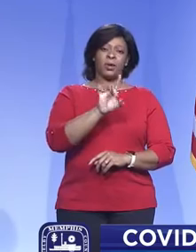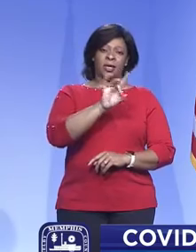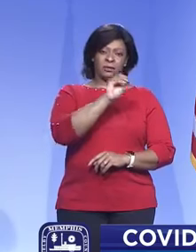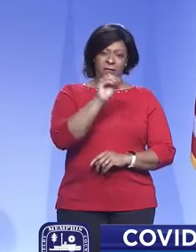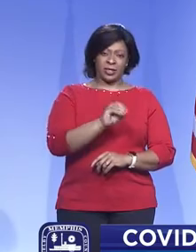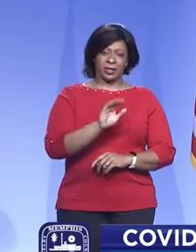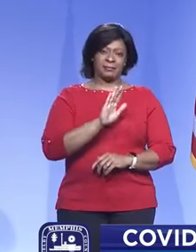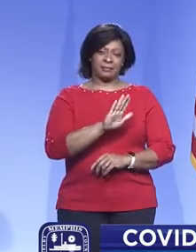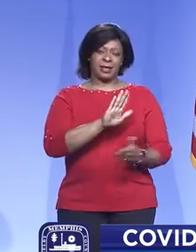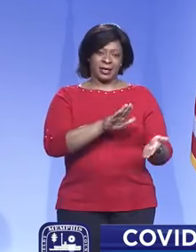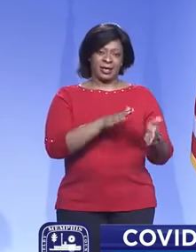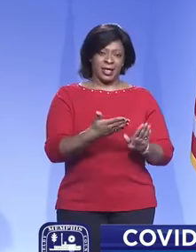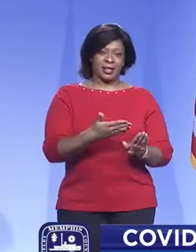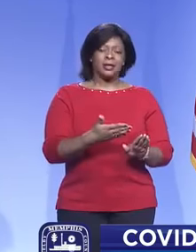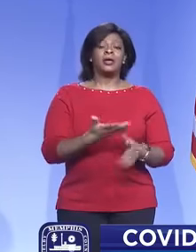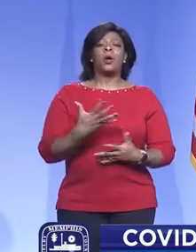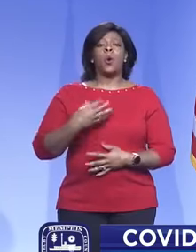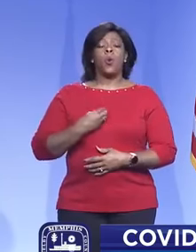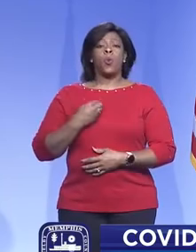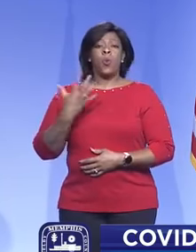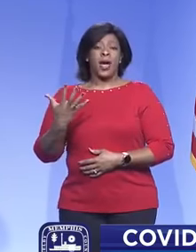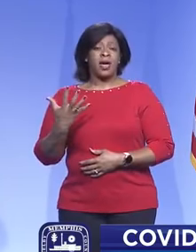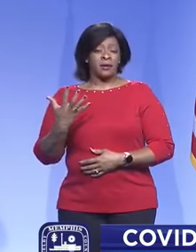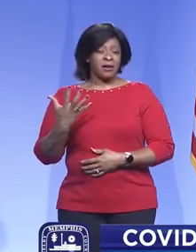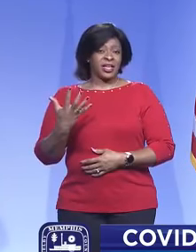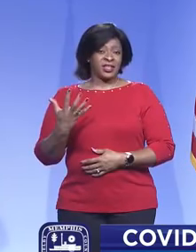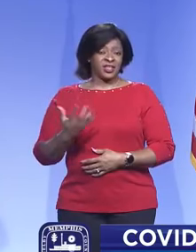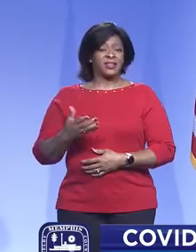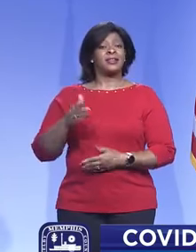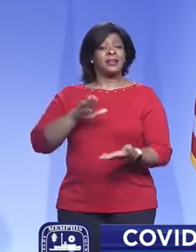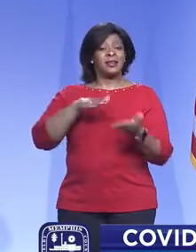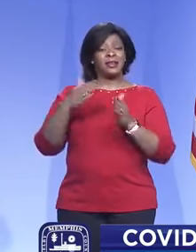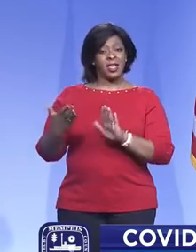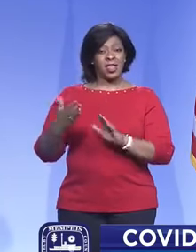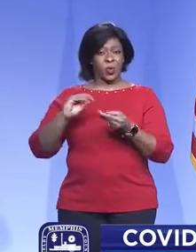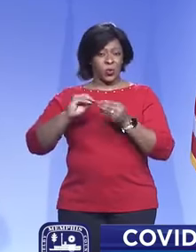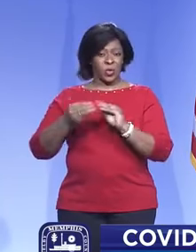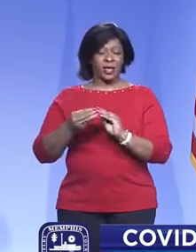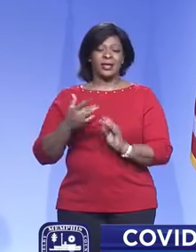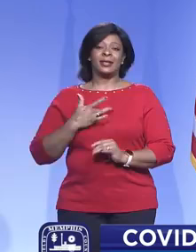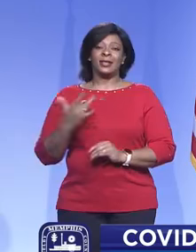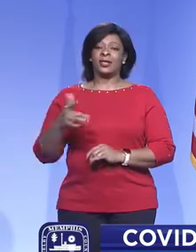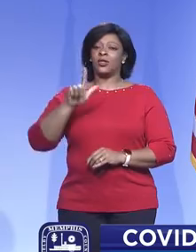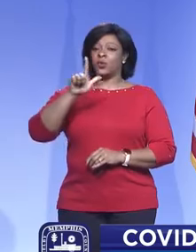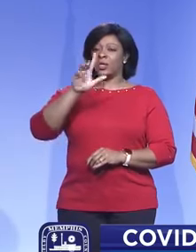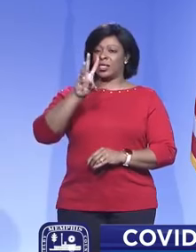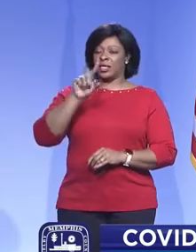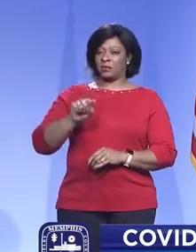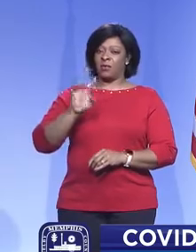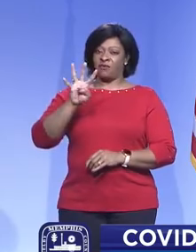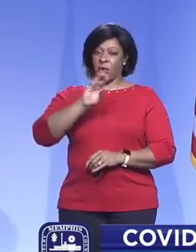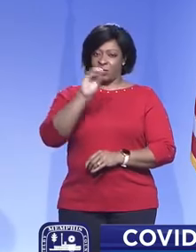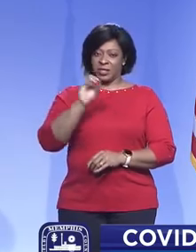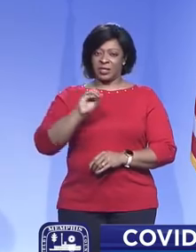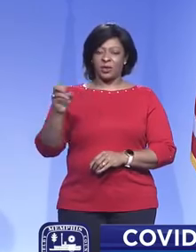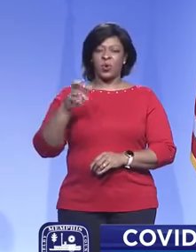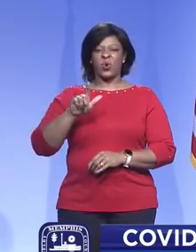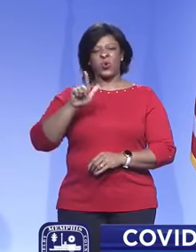56.8%. For white or Caucasians, our death rate has been 26.4%,